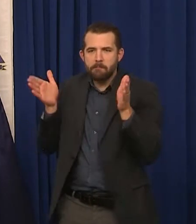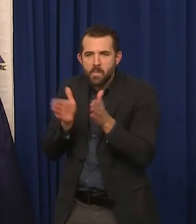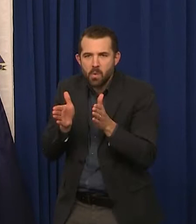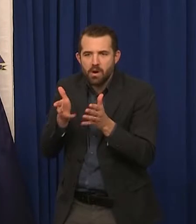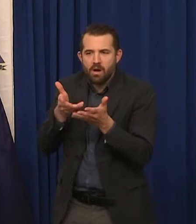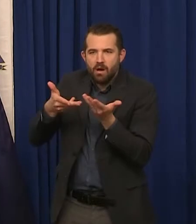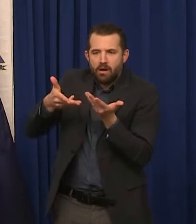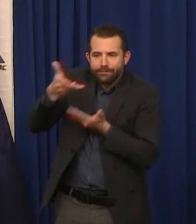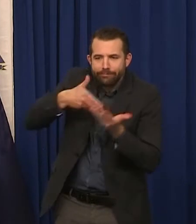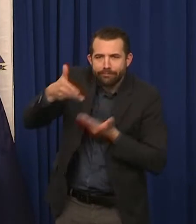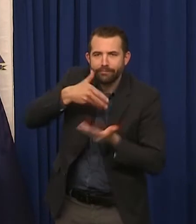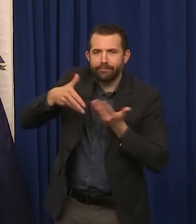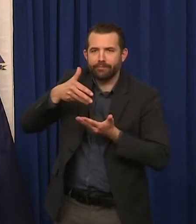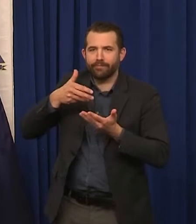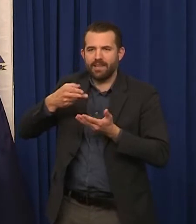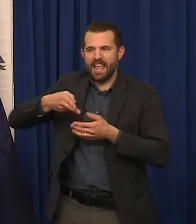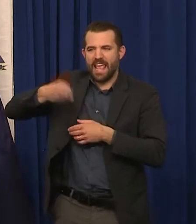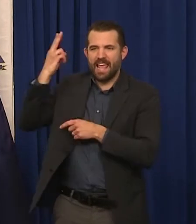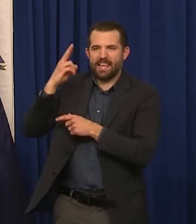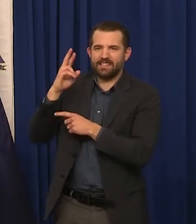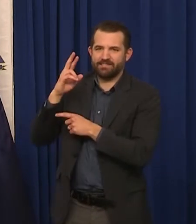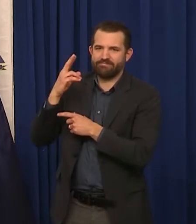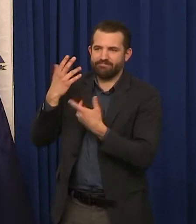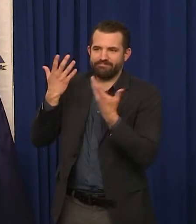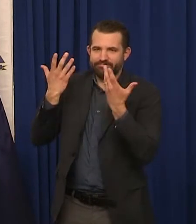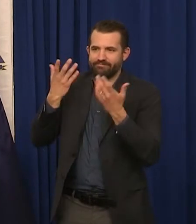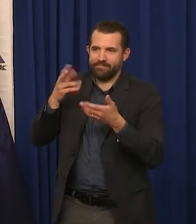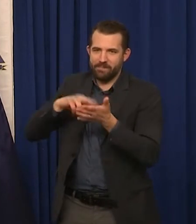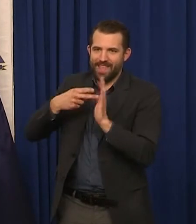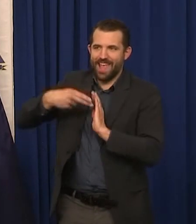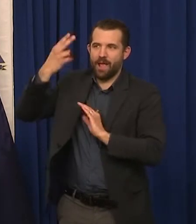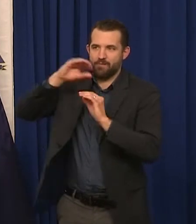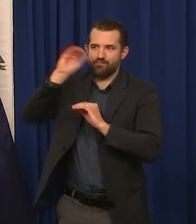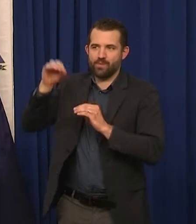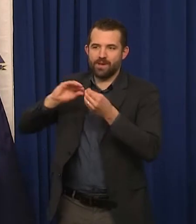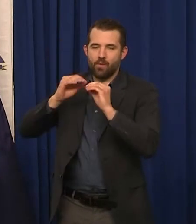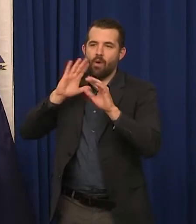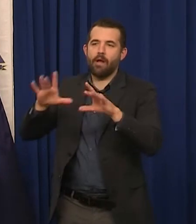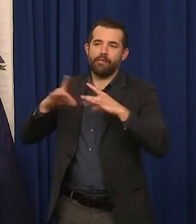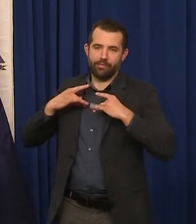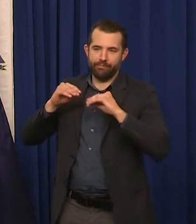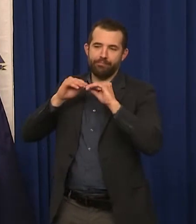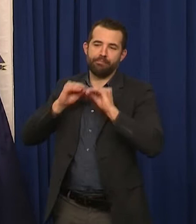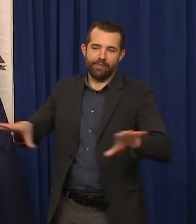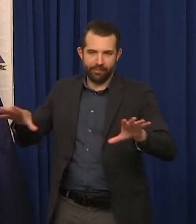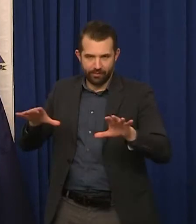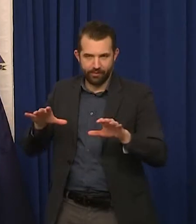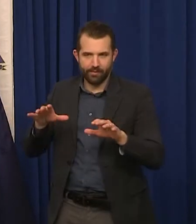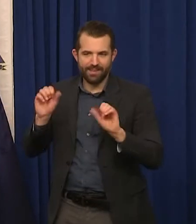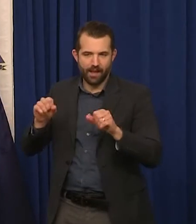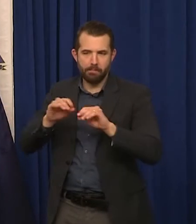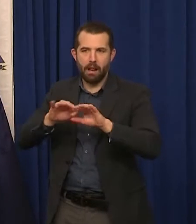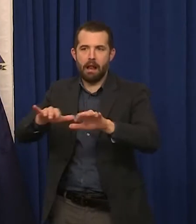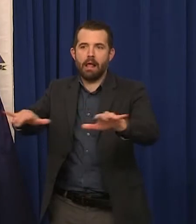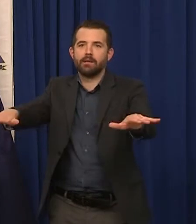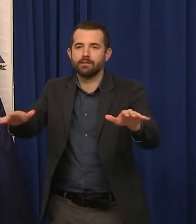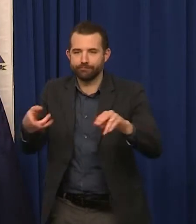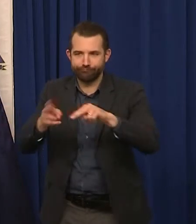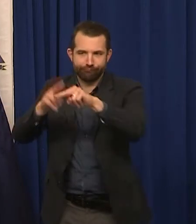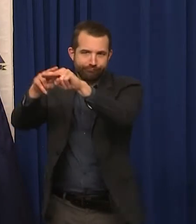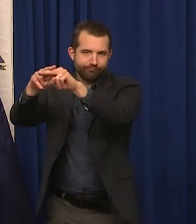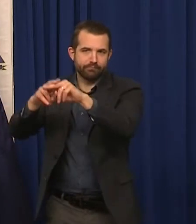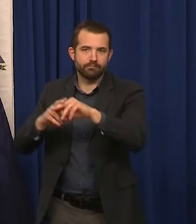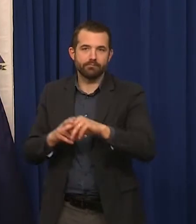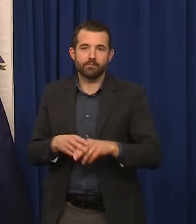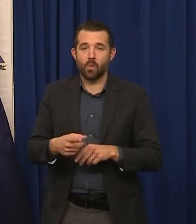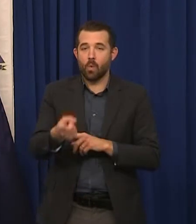of probability of transmission. So for that reason, we are actually rapidly deploying one of the Abbott tests that Steve